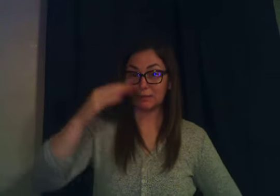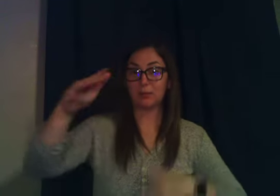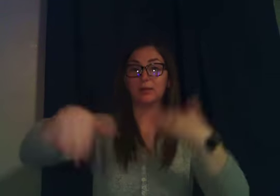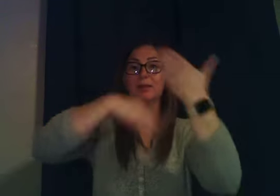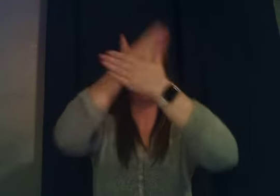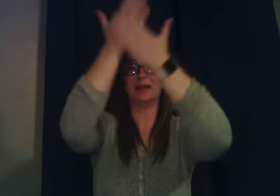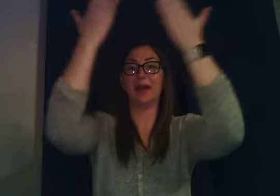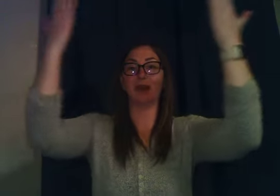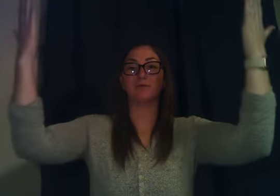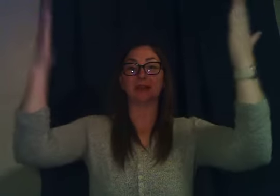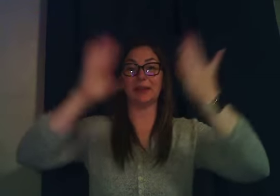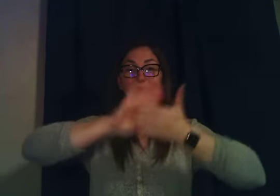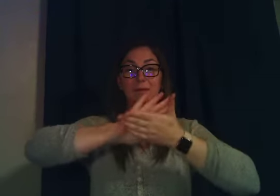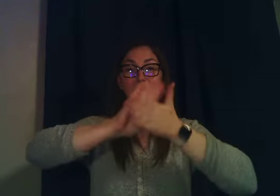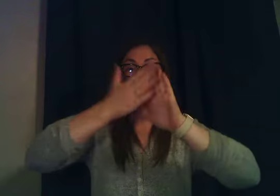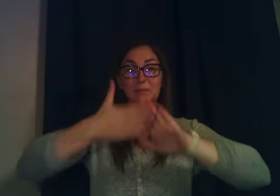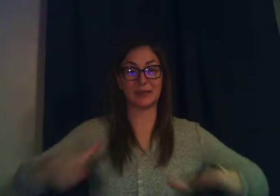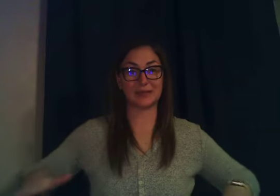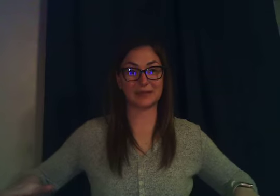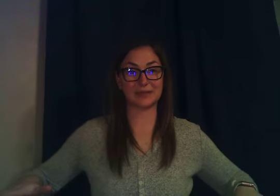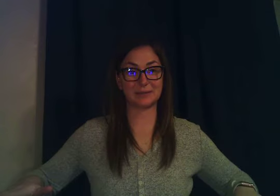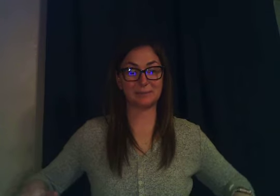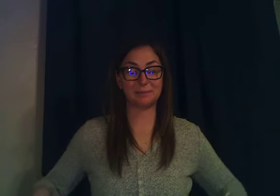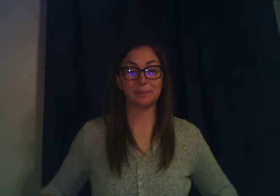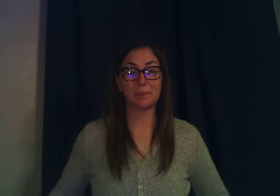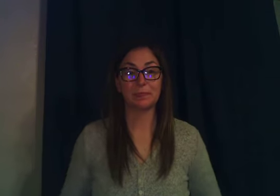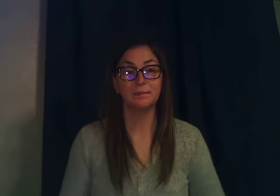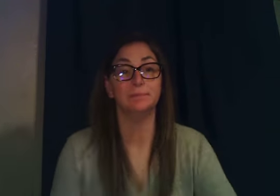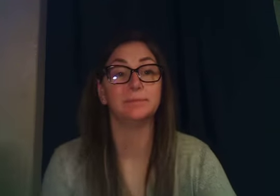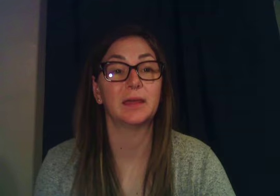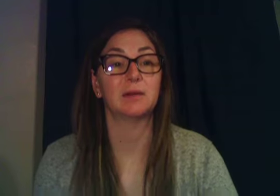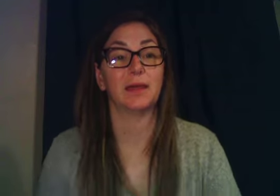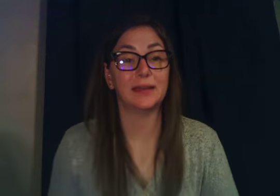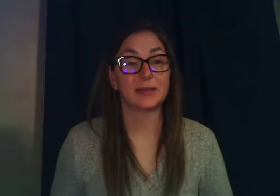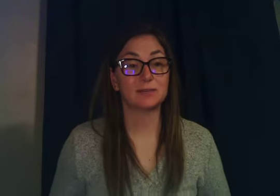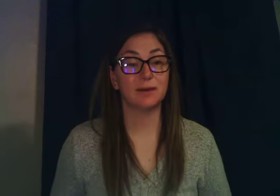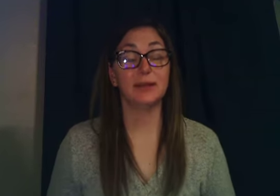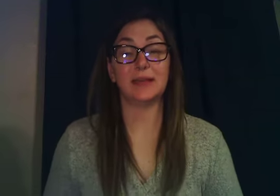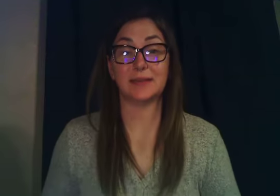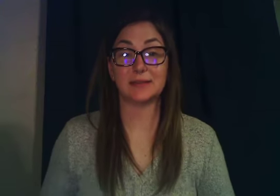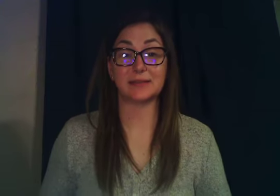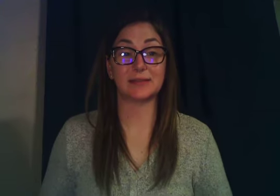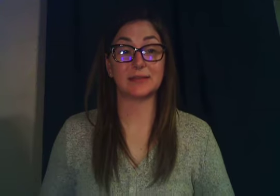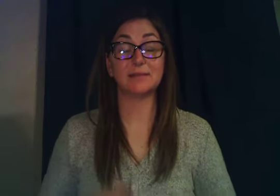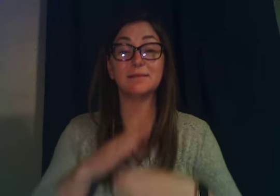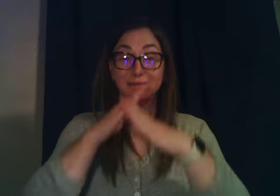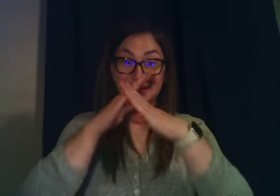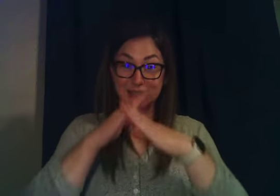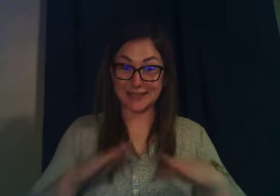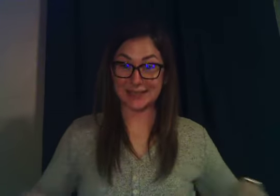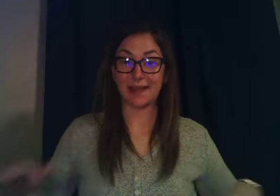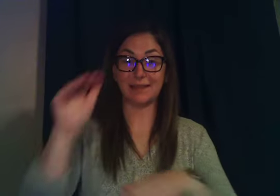in heavenly peace. Peace. Okay. Next one is silent